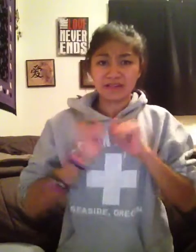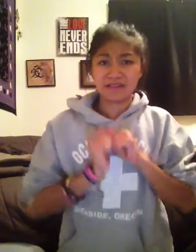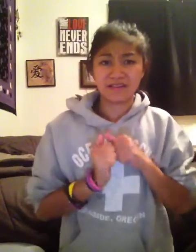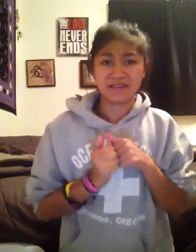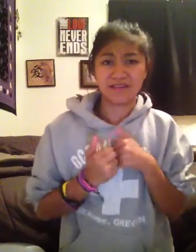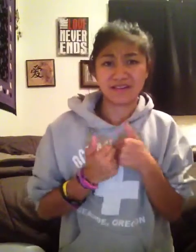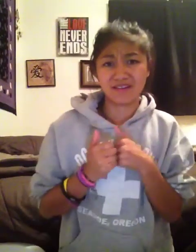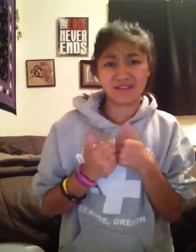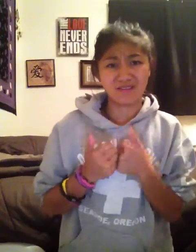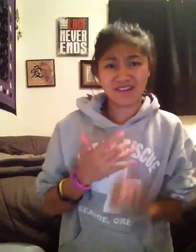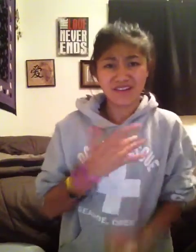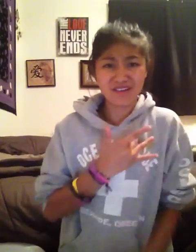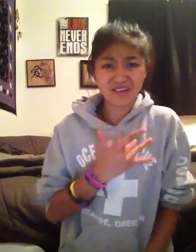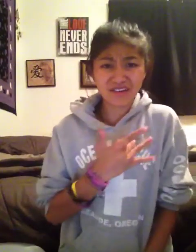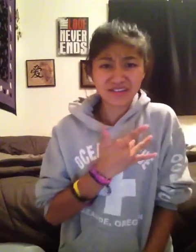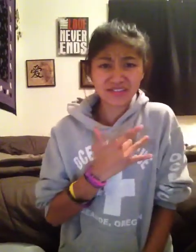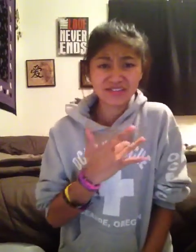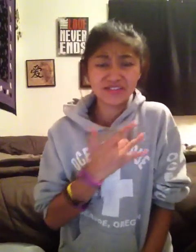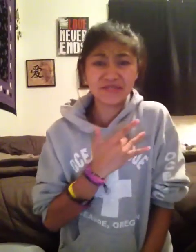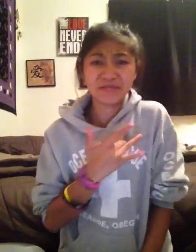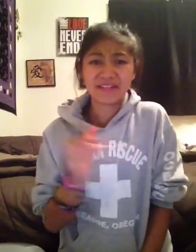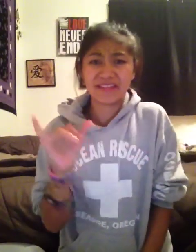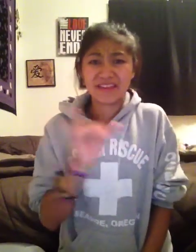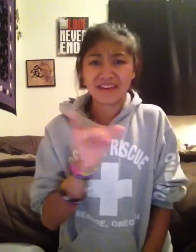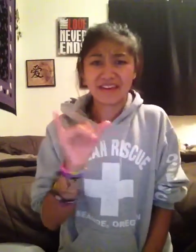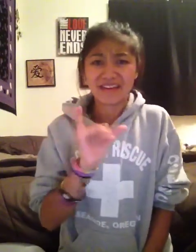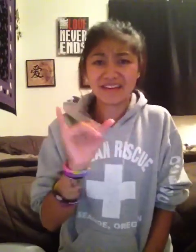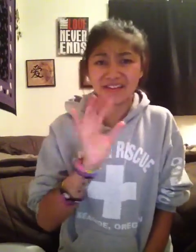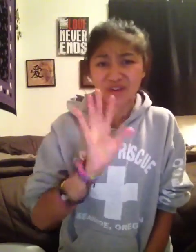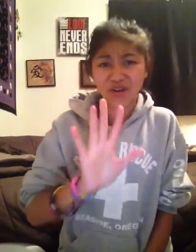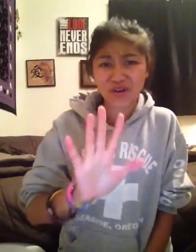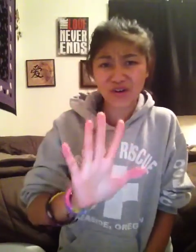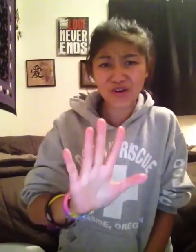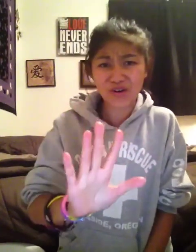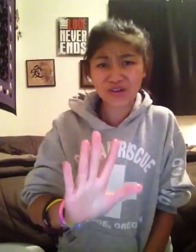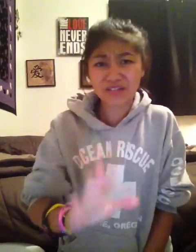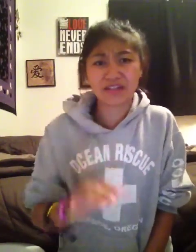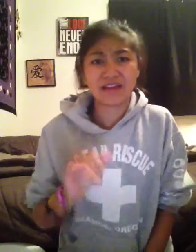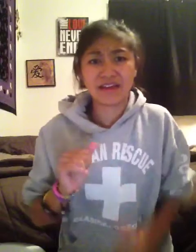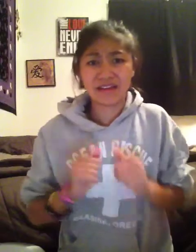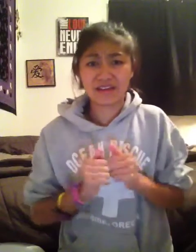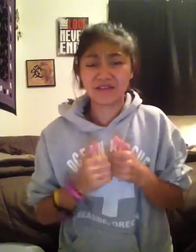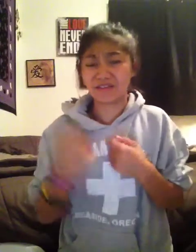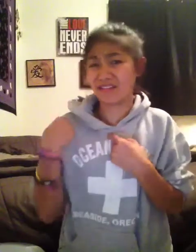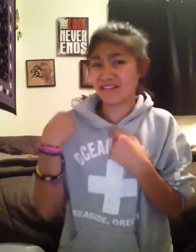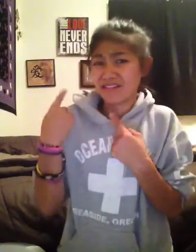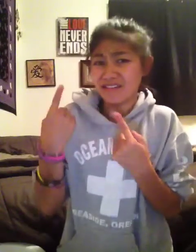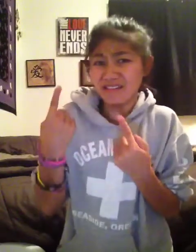How could a heart like yours ever love a